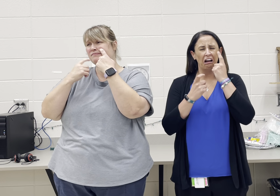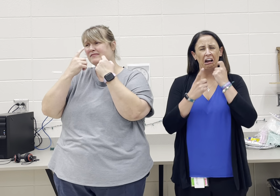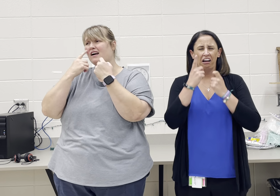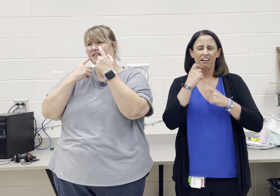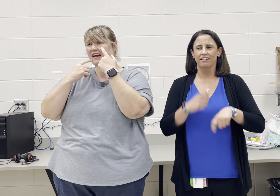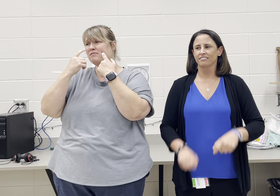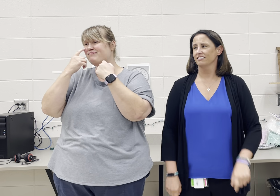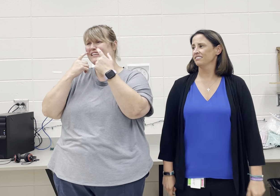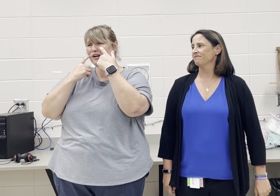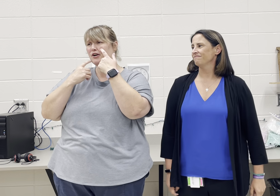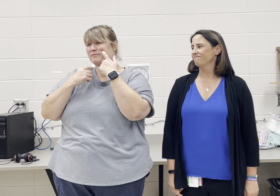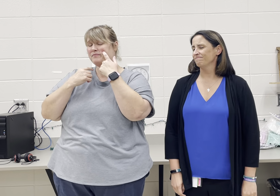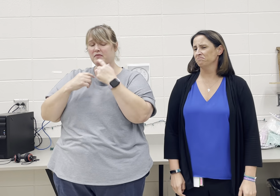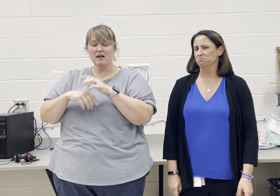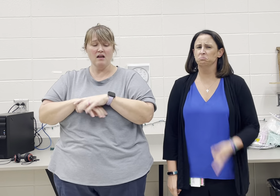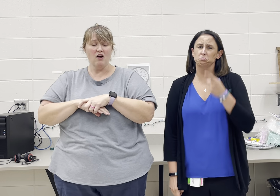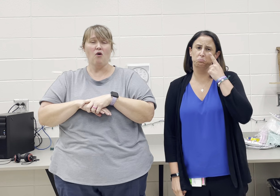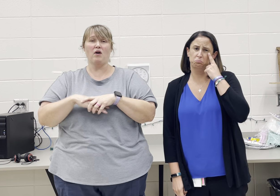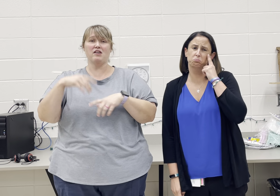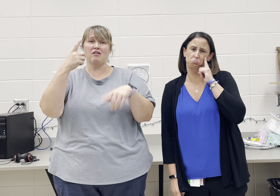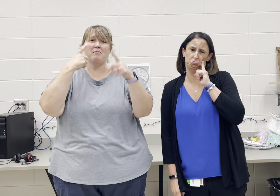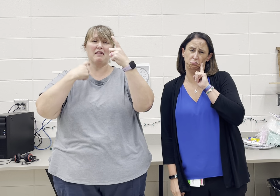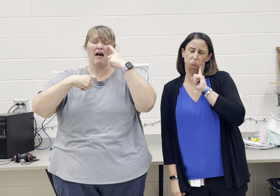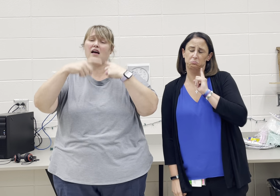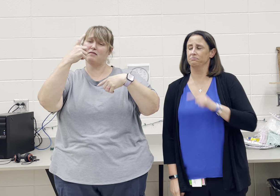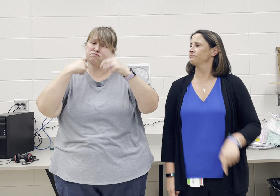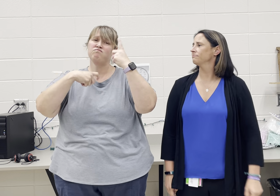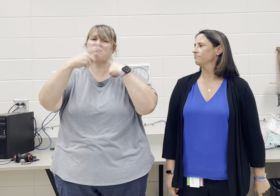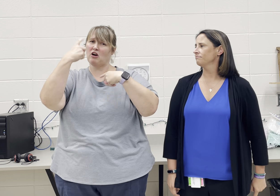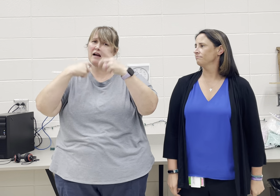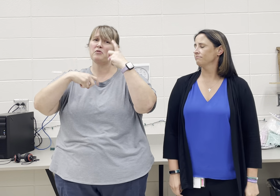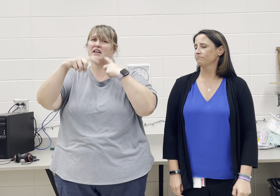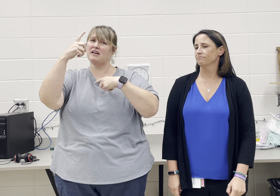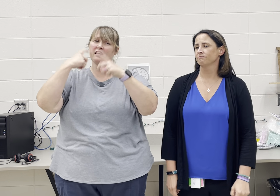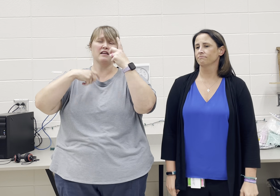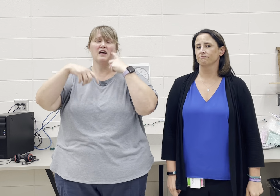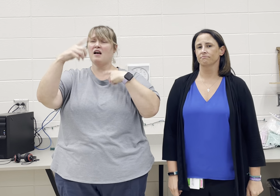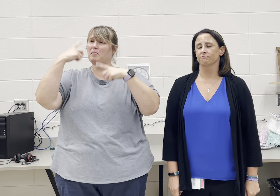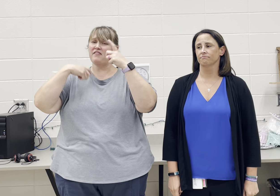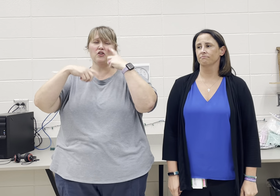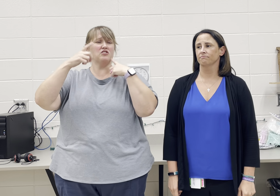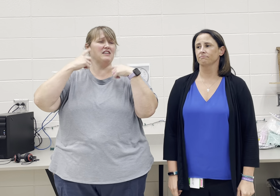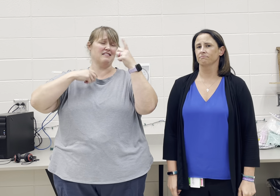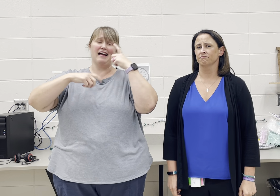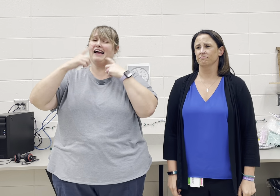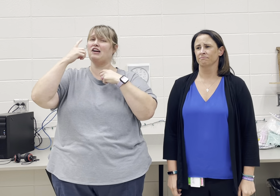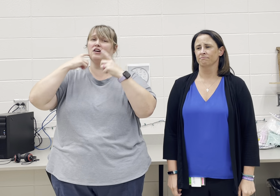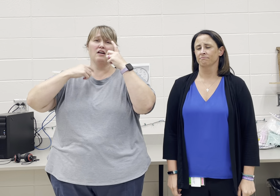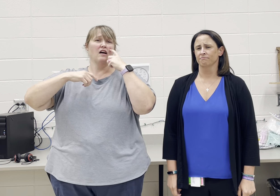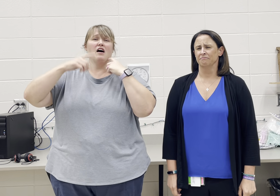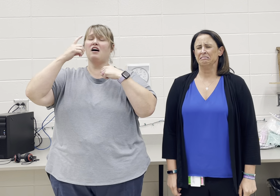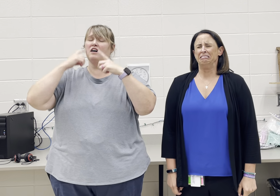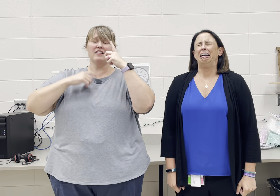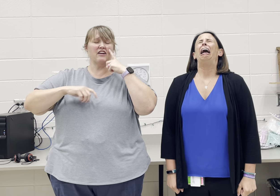I like tear. Or you can be like crying pretty good. But if you're just like ugly